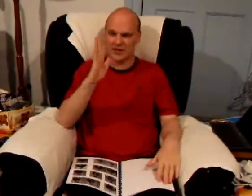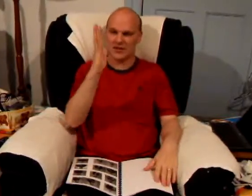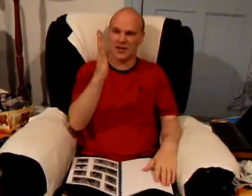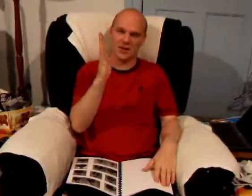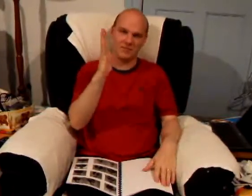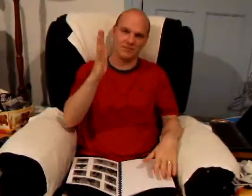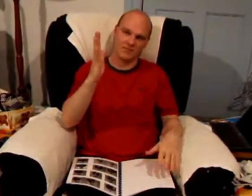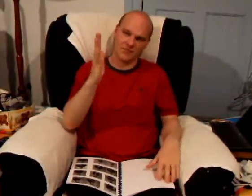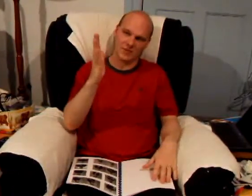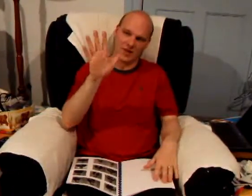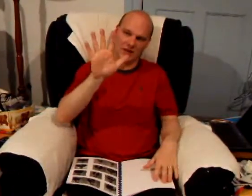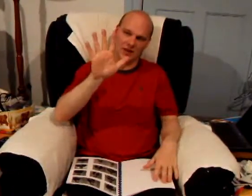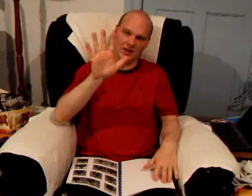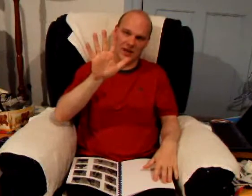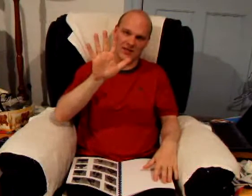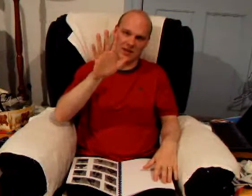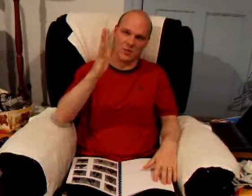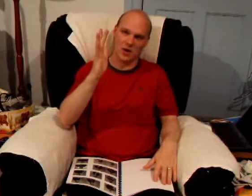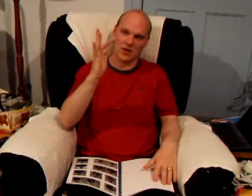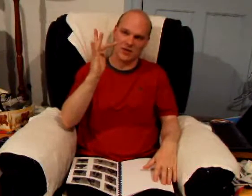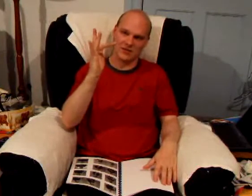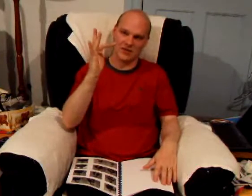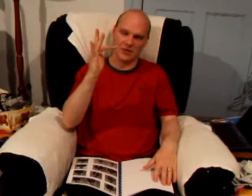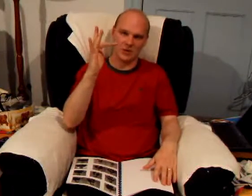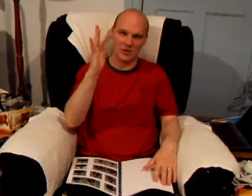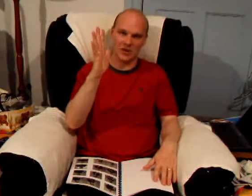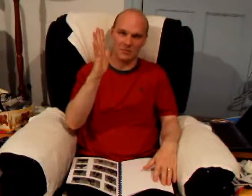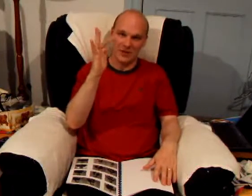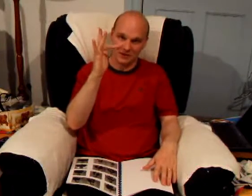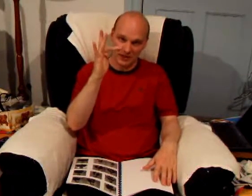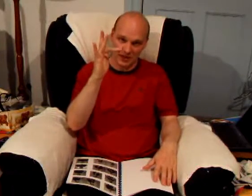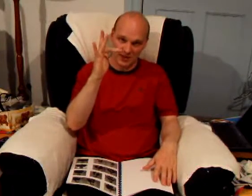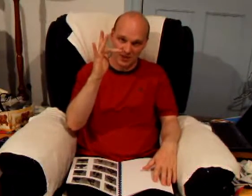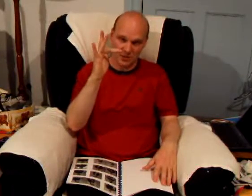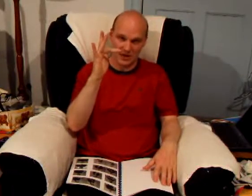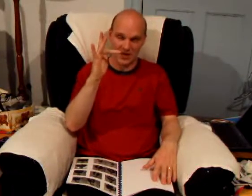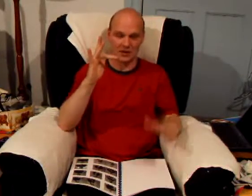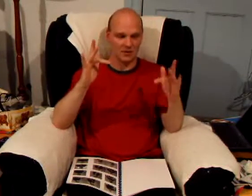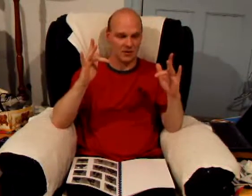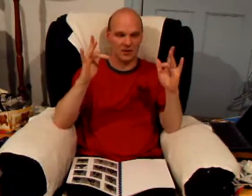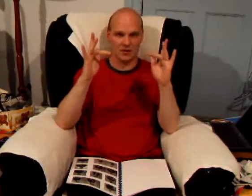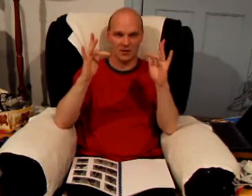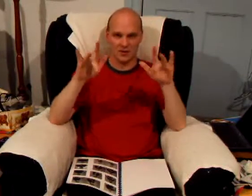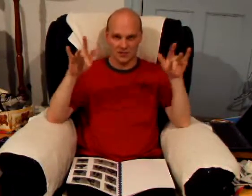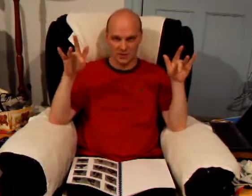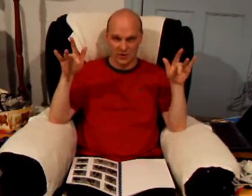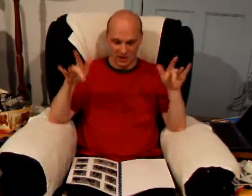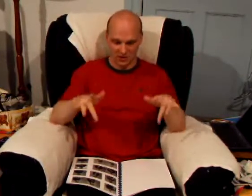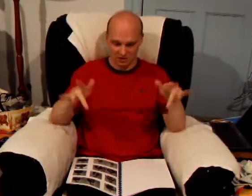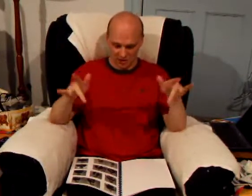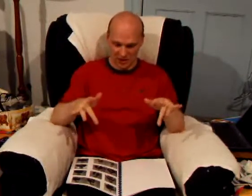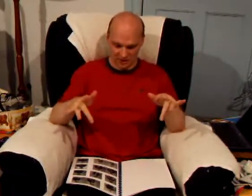that's hands out wide, fingers out wide with the middle finger sprayed down. 2 hands. Not yet.